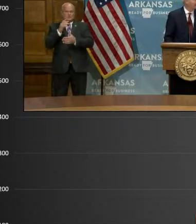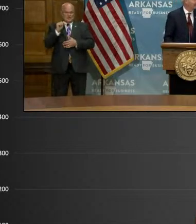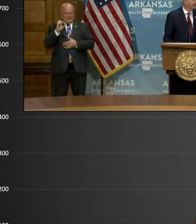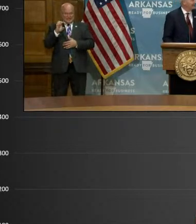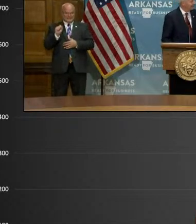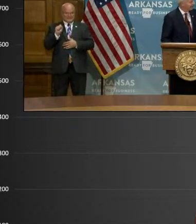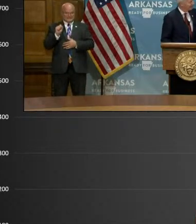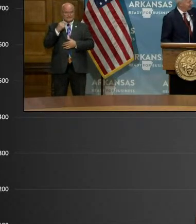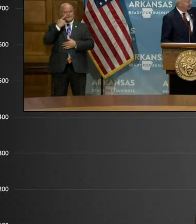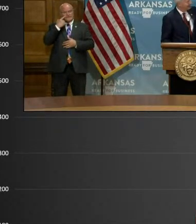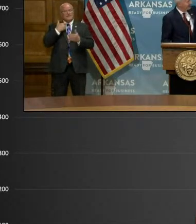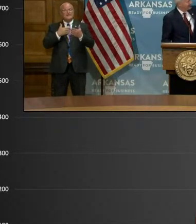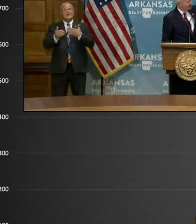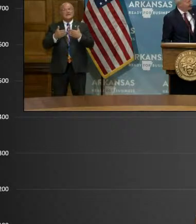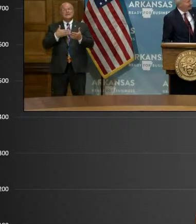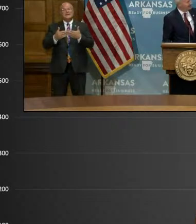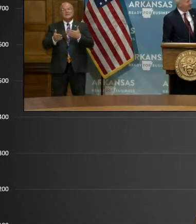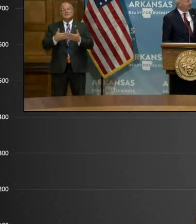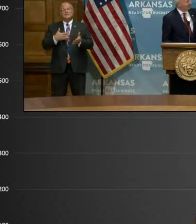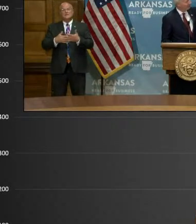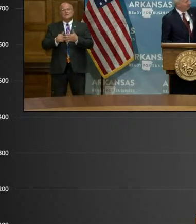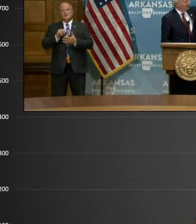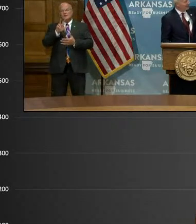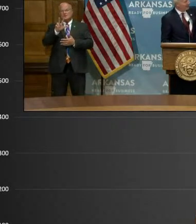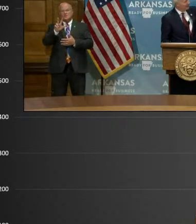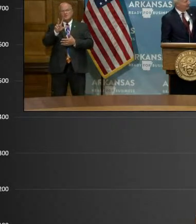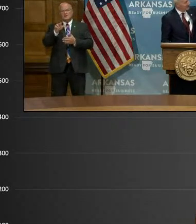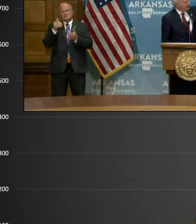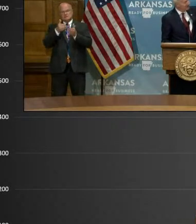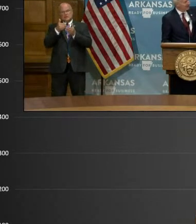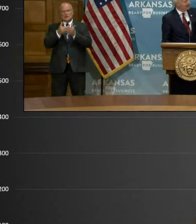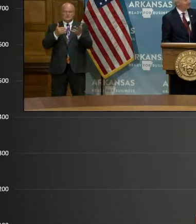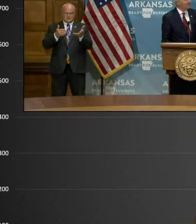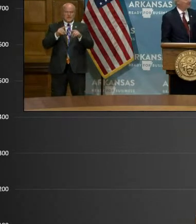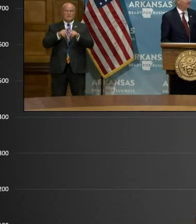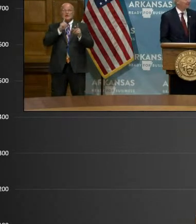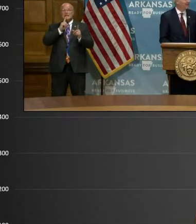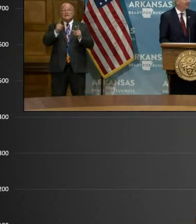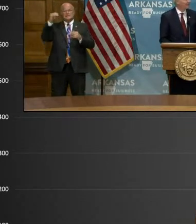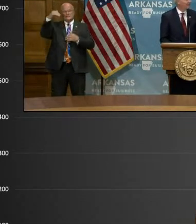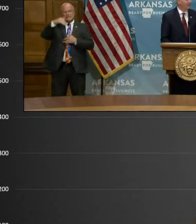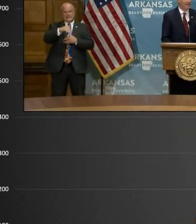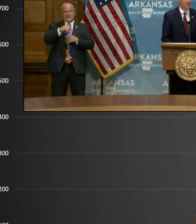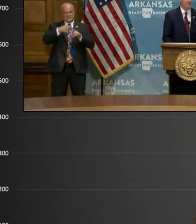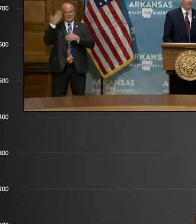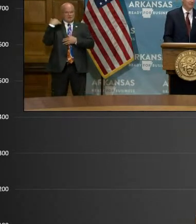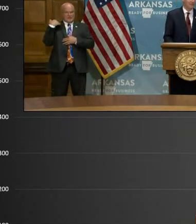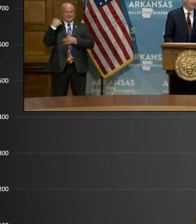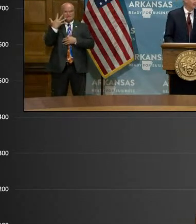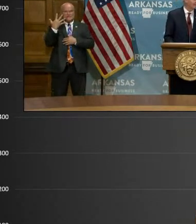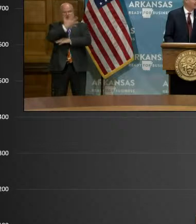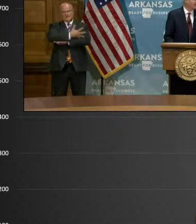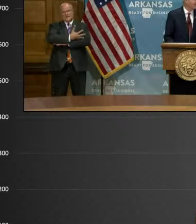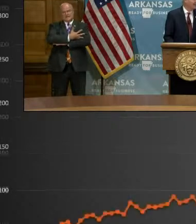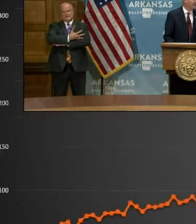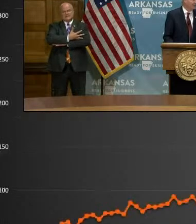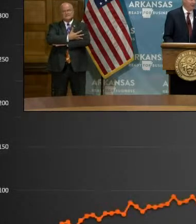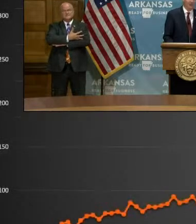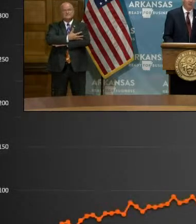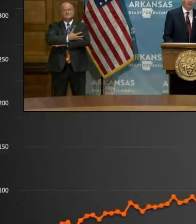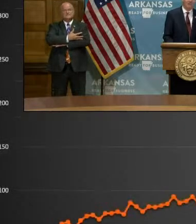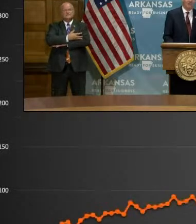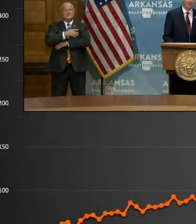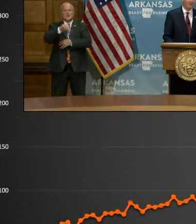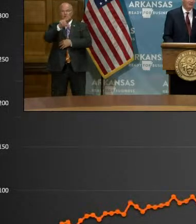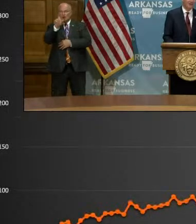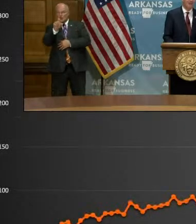cases, even though the 3 of them were fairly close there, but it has been a decline for the last 5 days. The